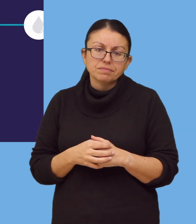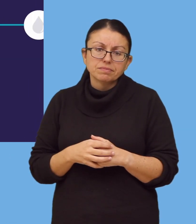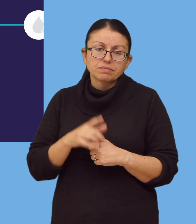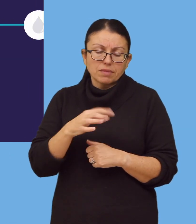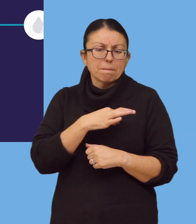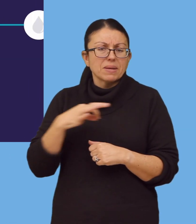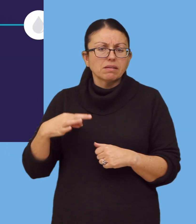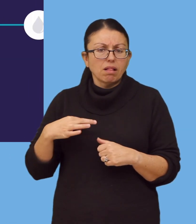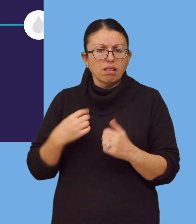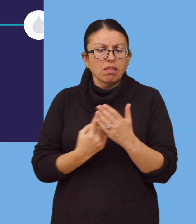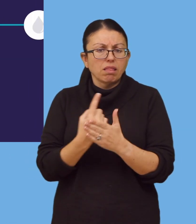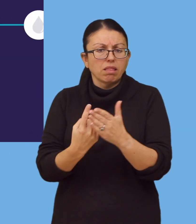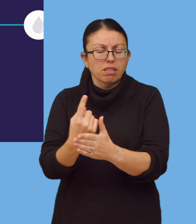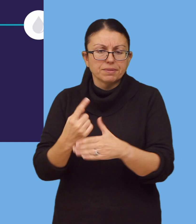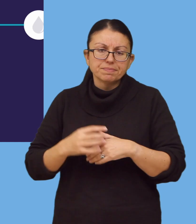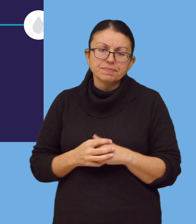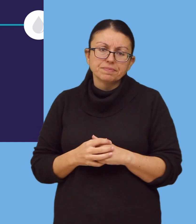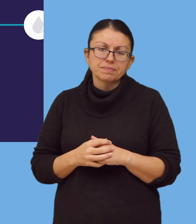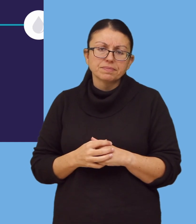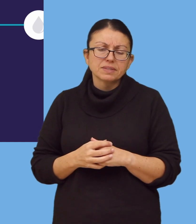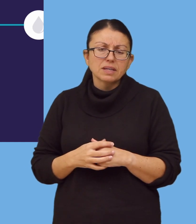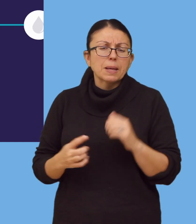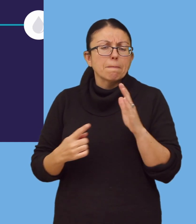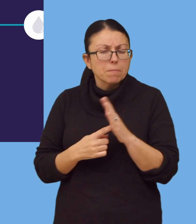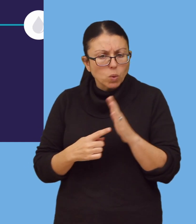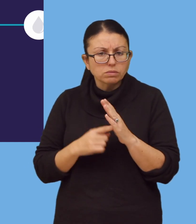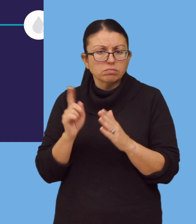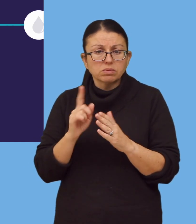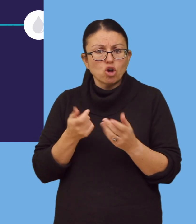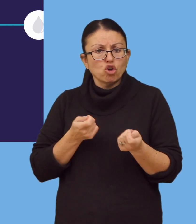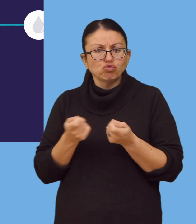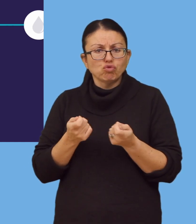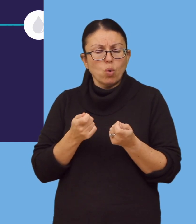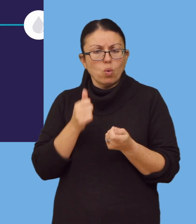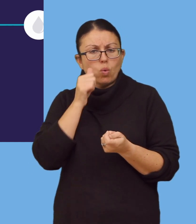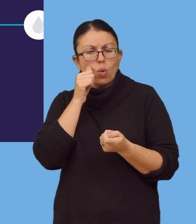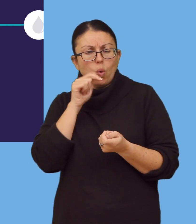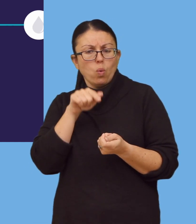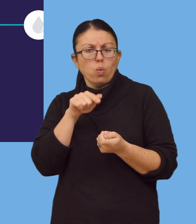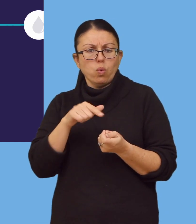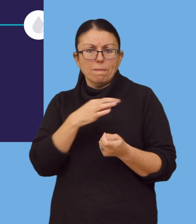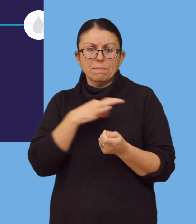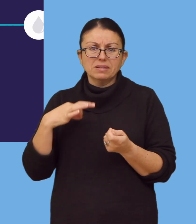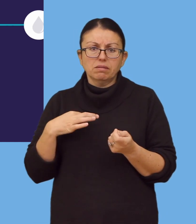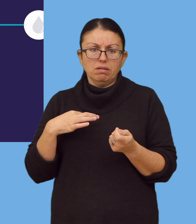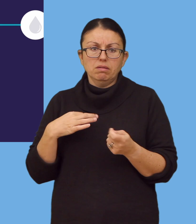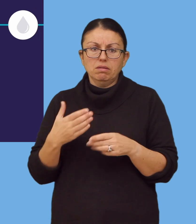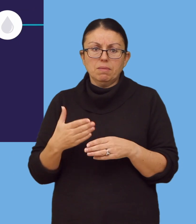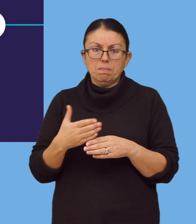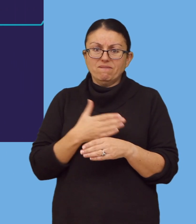Blood pressure should be controlled to safe levels to reduce your risk of stroke. Operations may be delayed if it's too